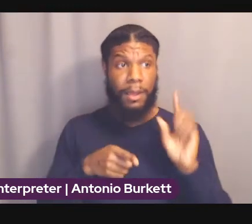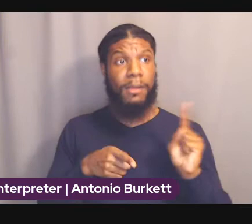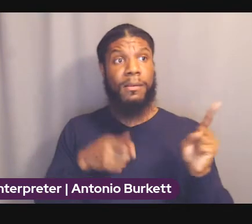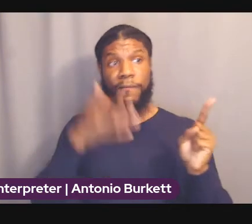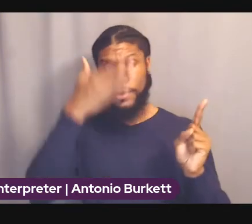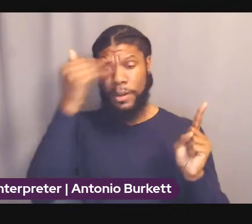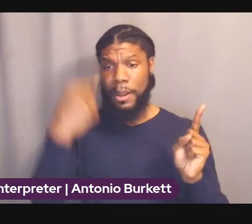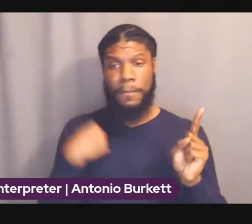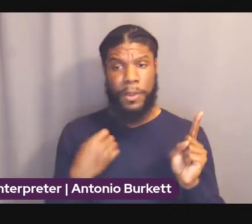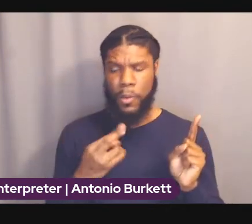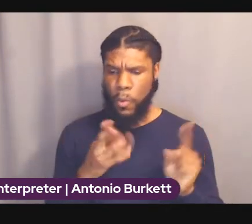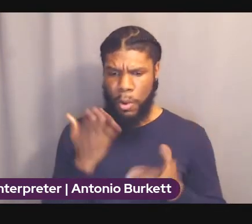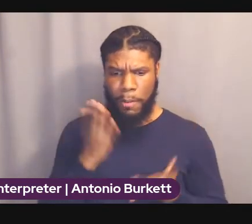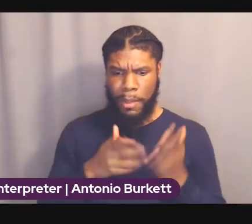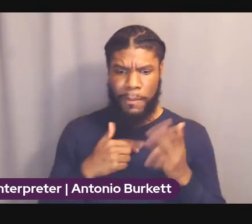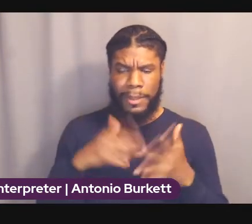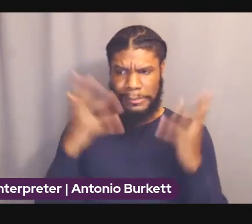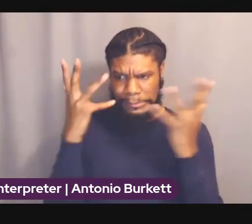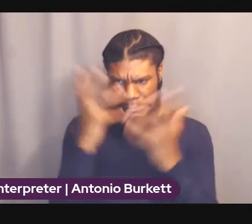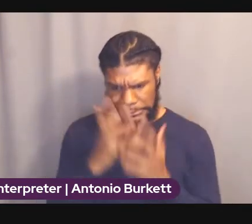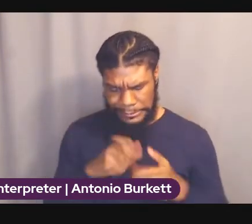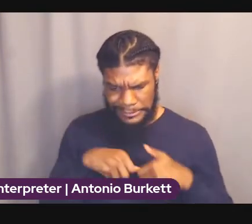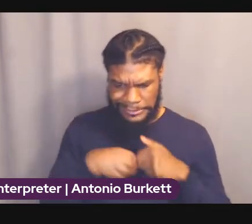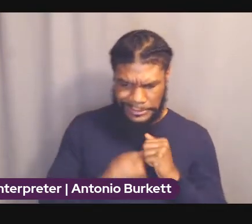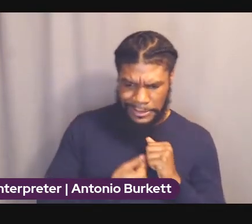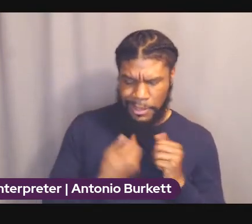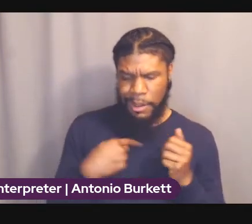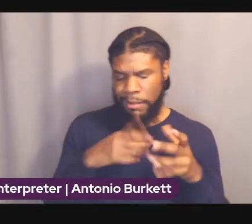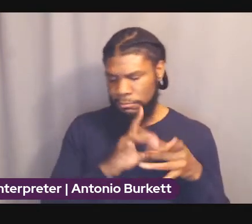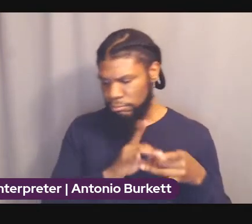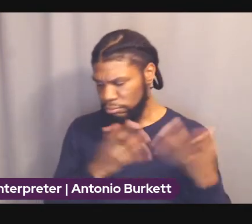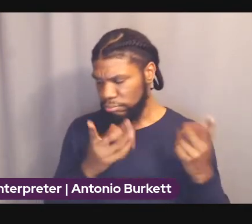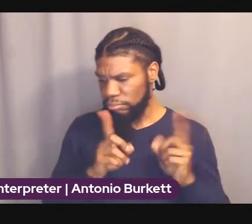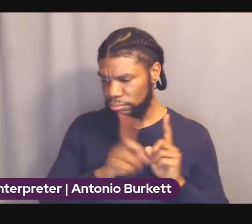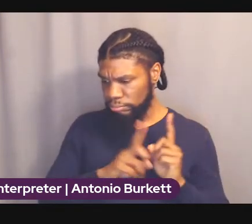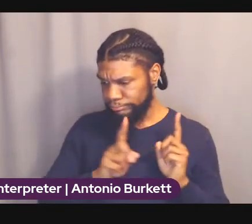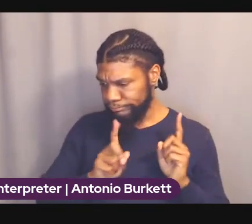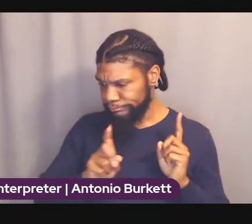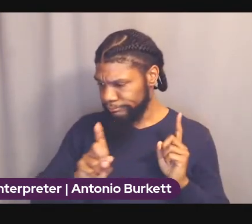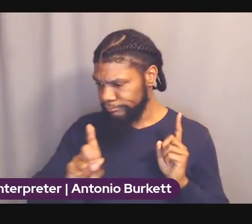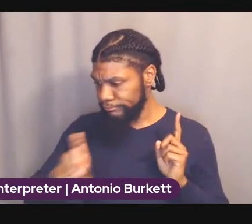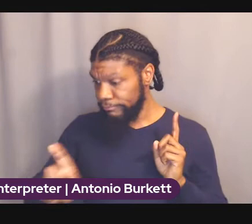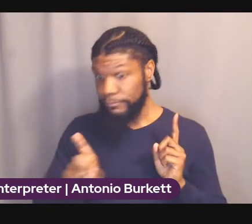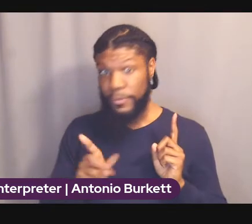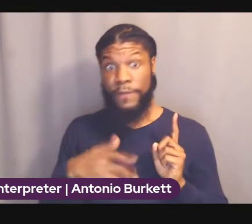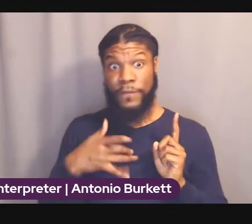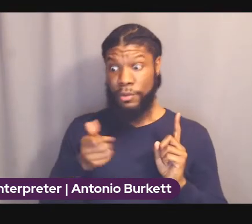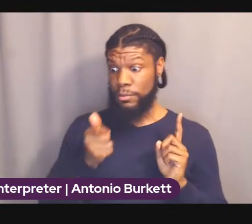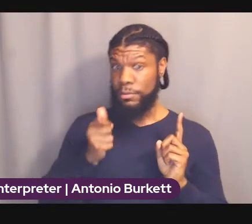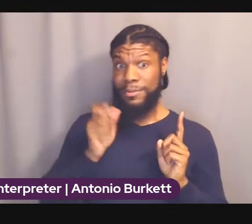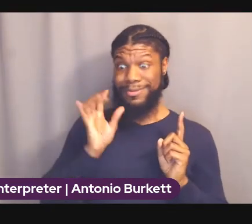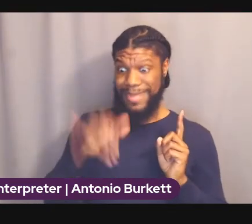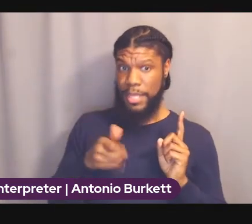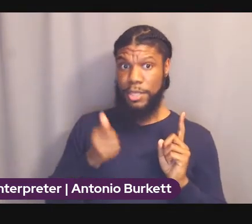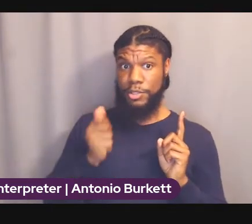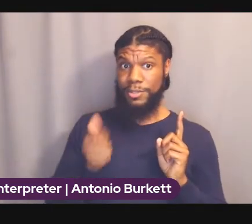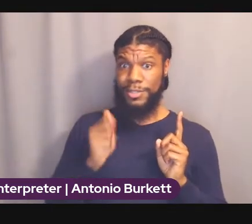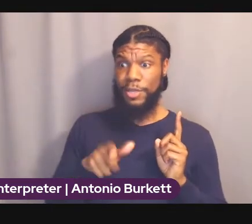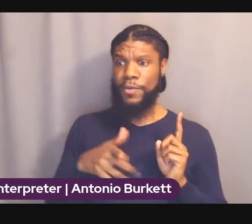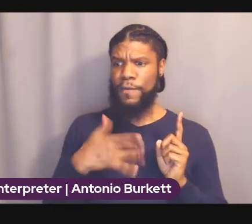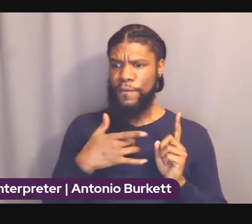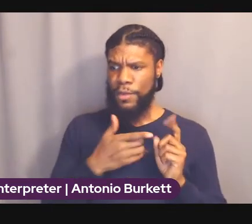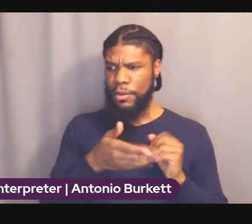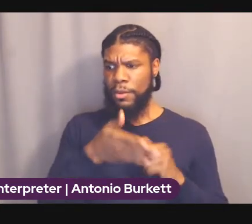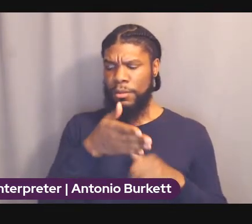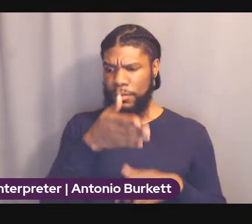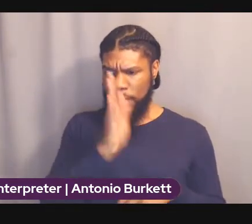God in your situation, you started to stray away from God. If that's you and you hear God calling you, oh God, you hear